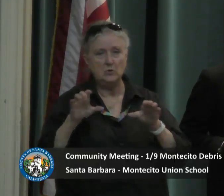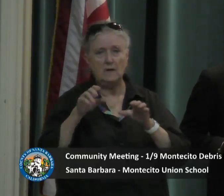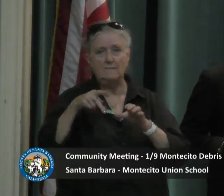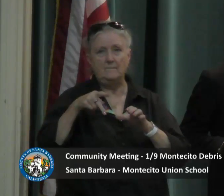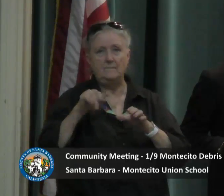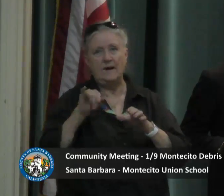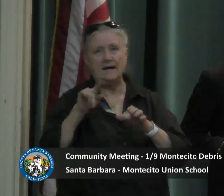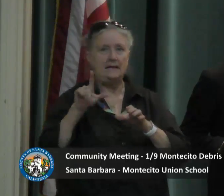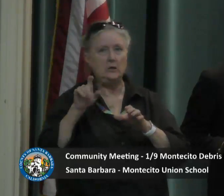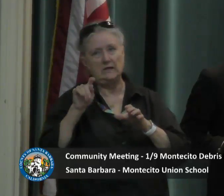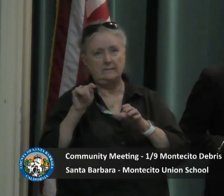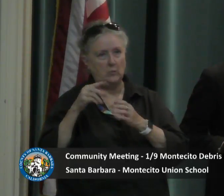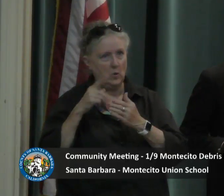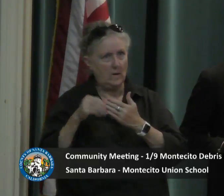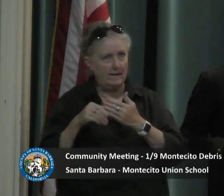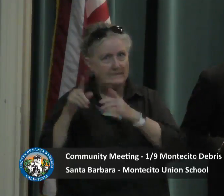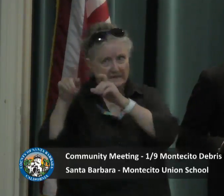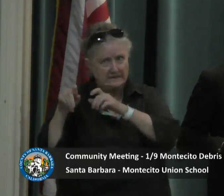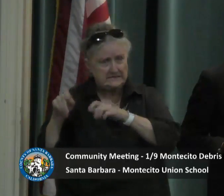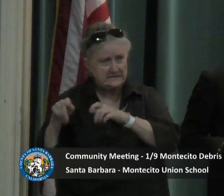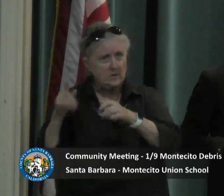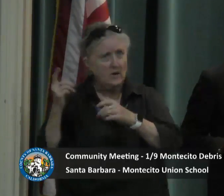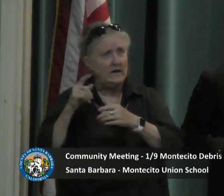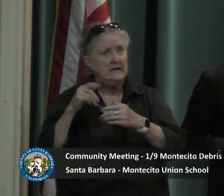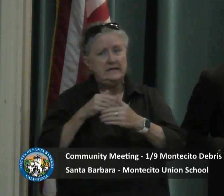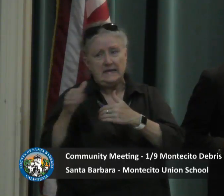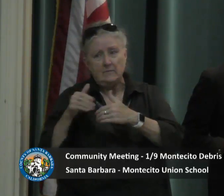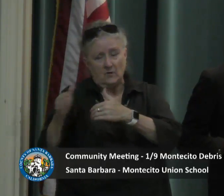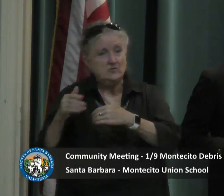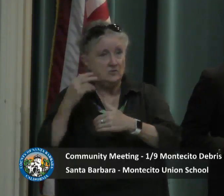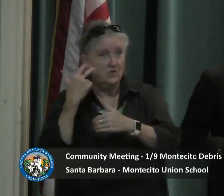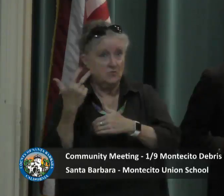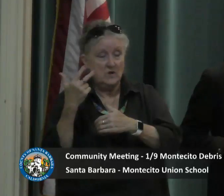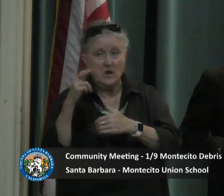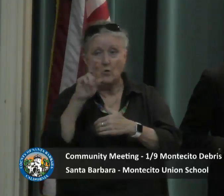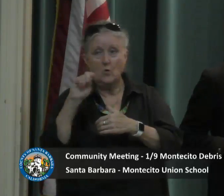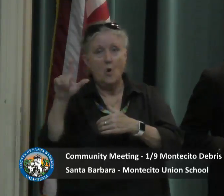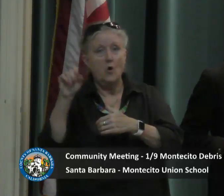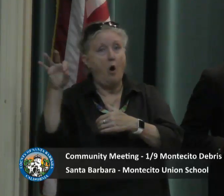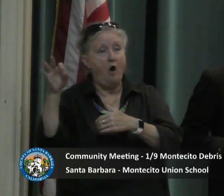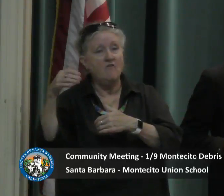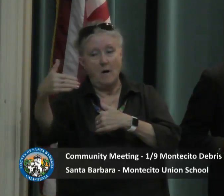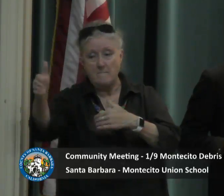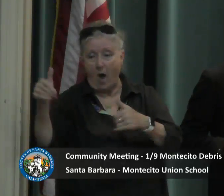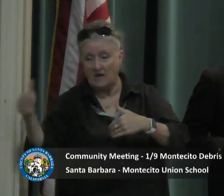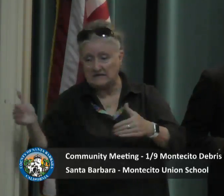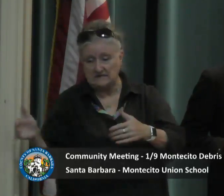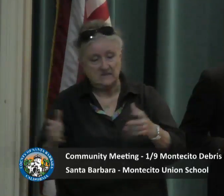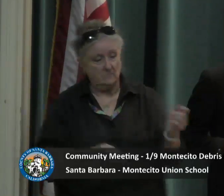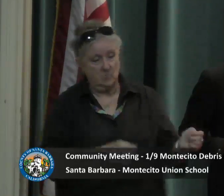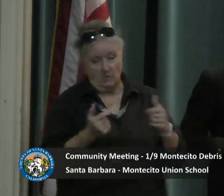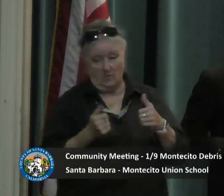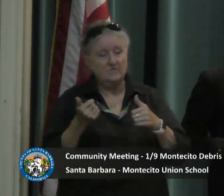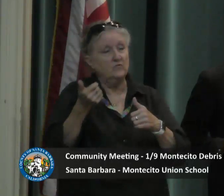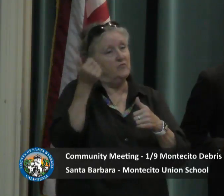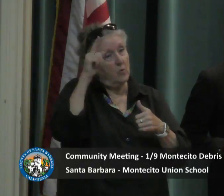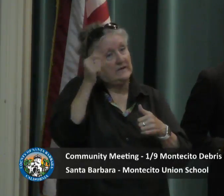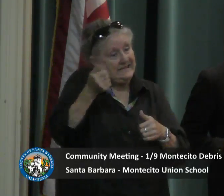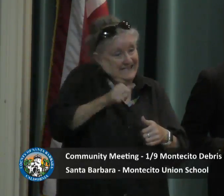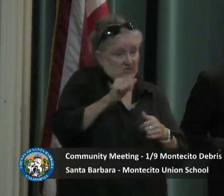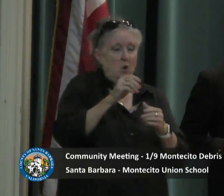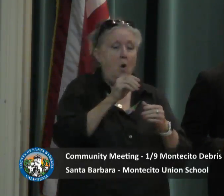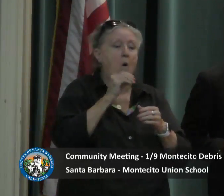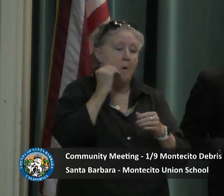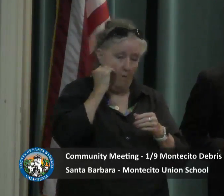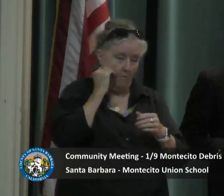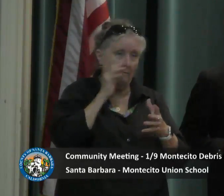weekend in one neighborhood, do 3 roll-off boxes of removal per inundated home. This